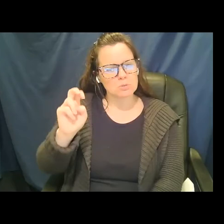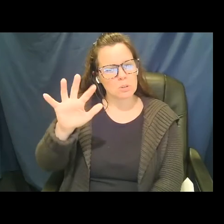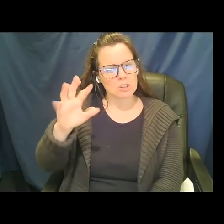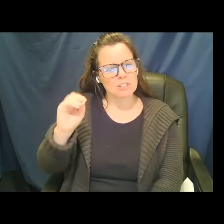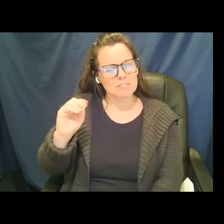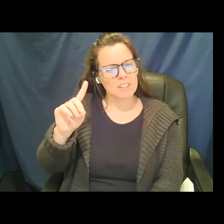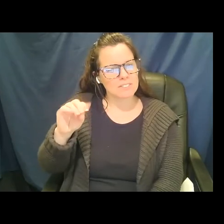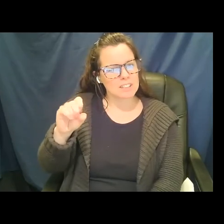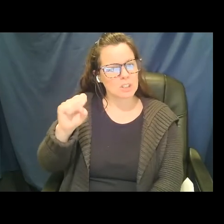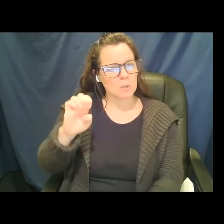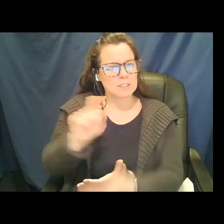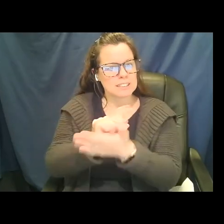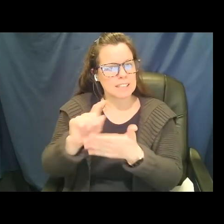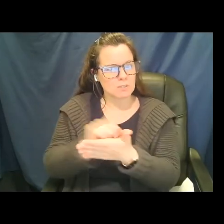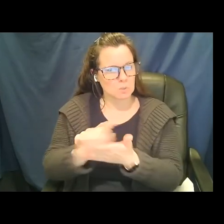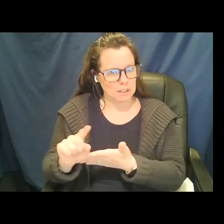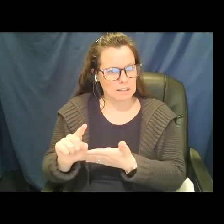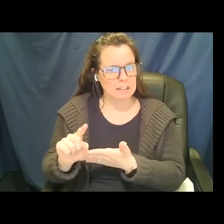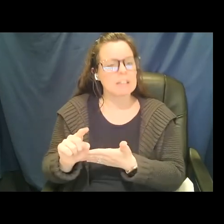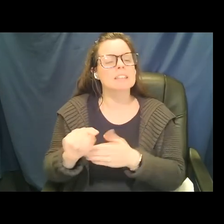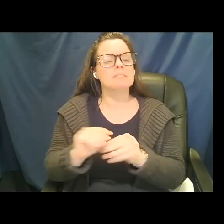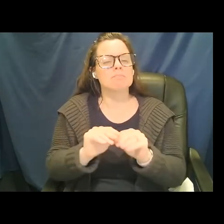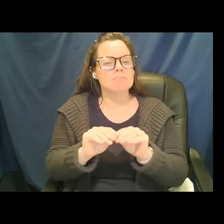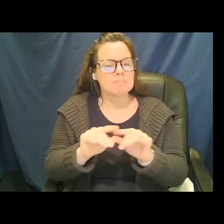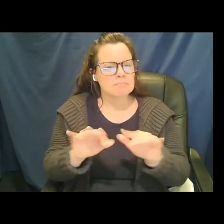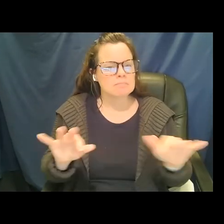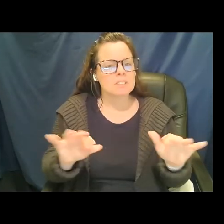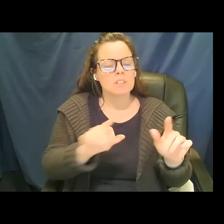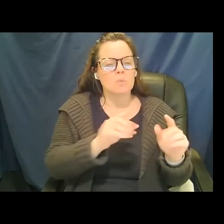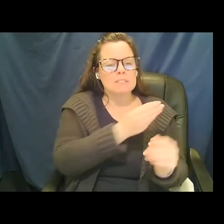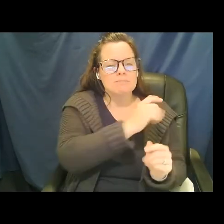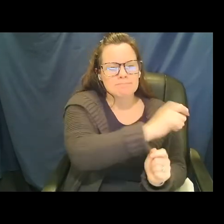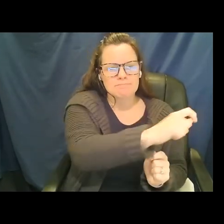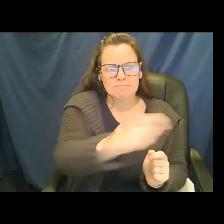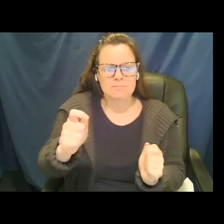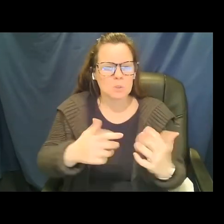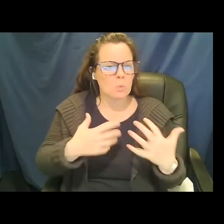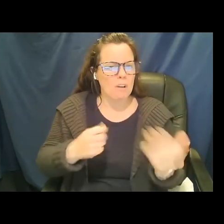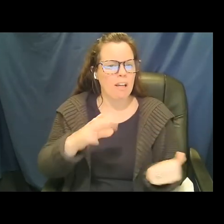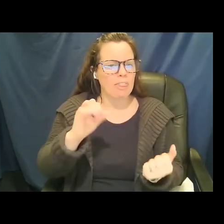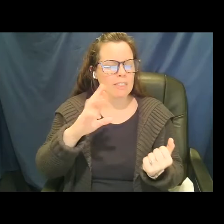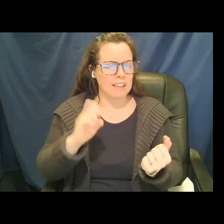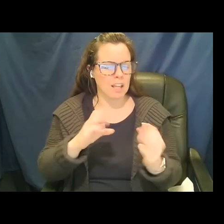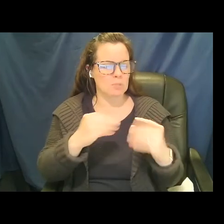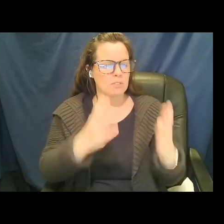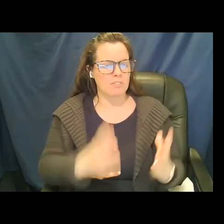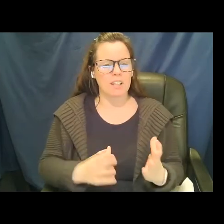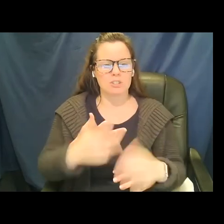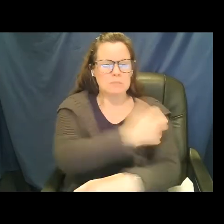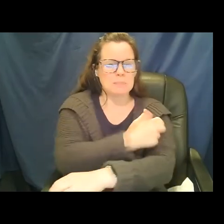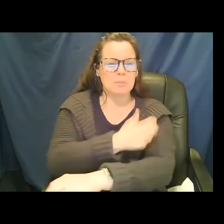of vaccine weekly and spread the vaccine out among healthcare providers to immunize the 65 and older